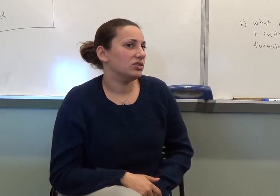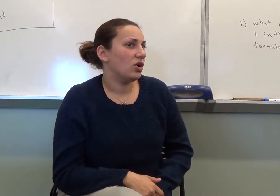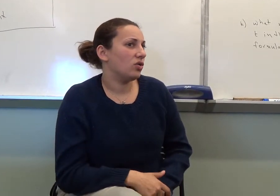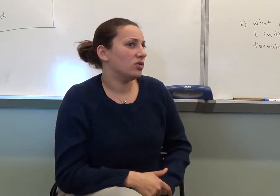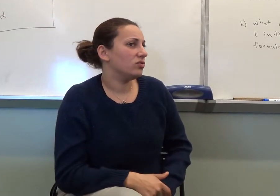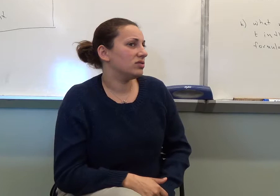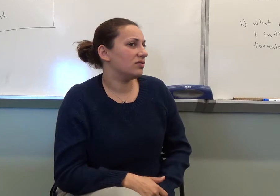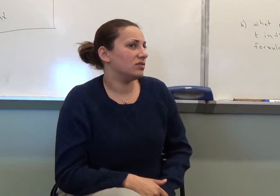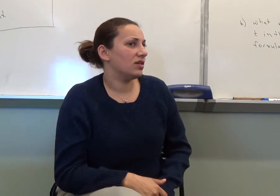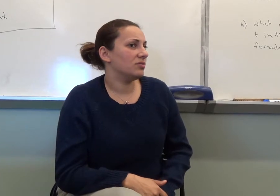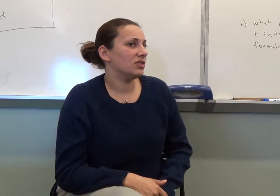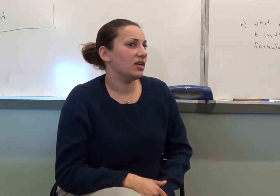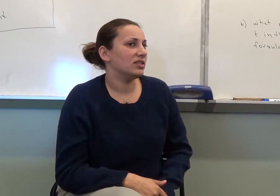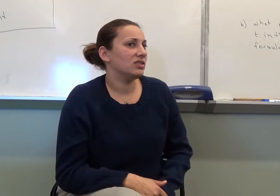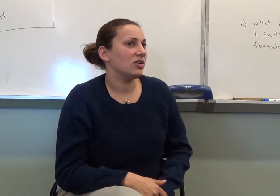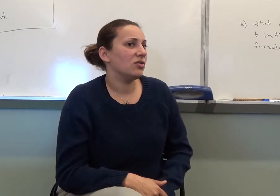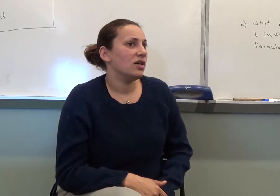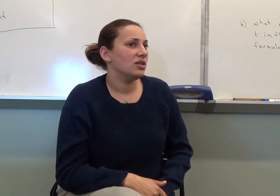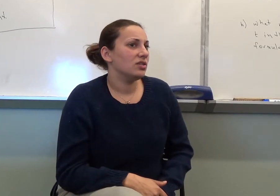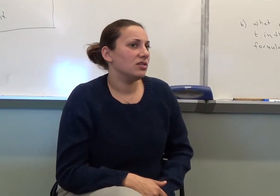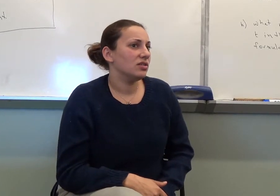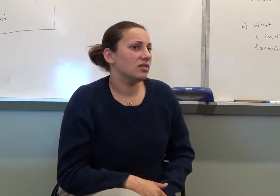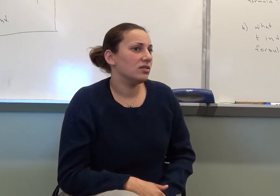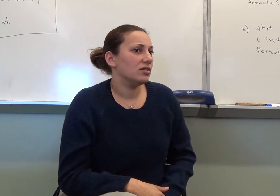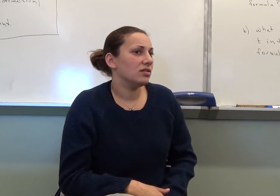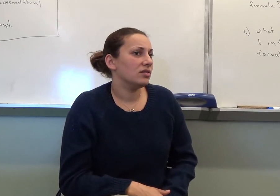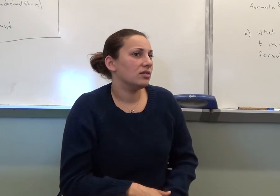So I'm sorry, so